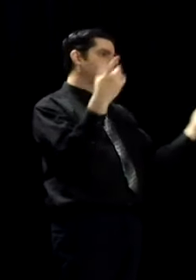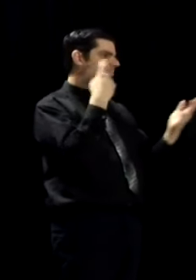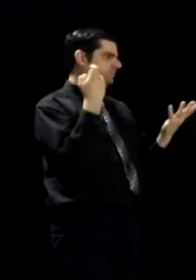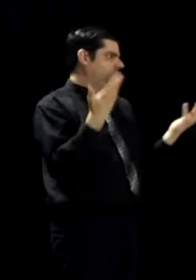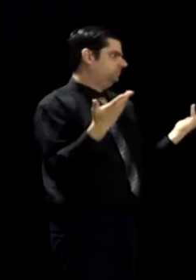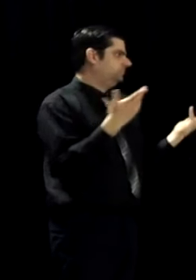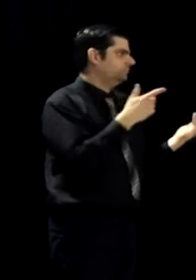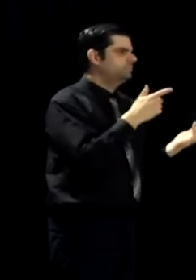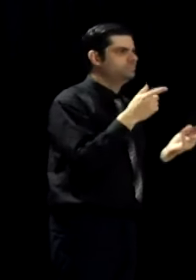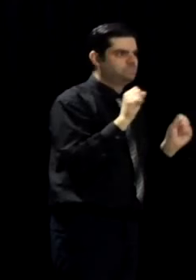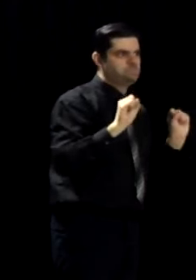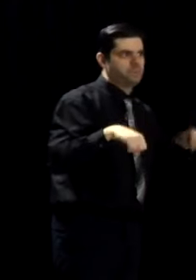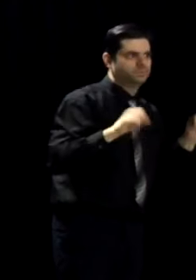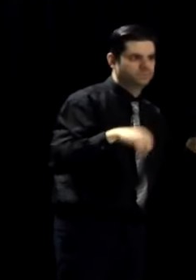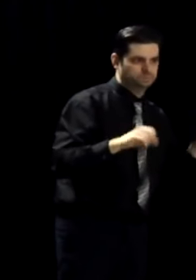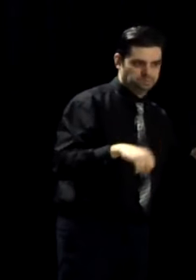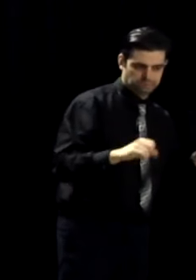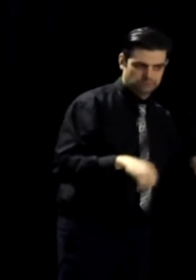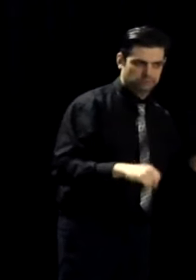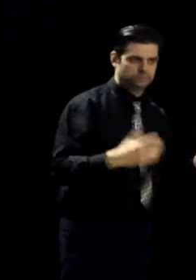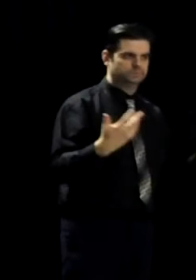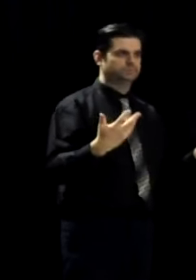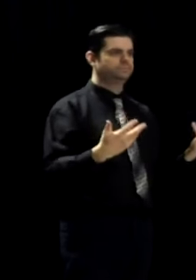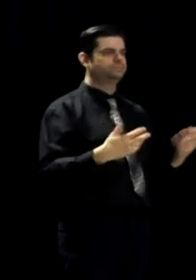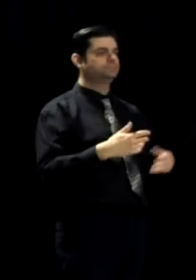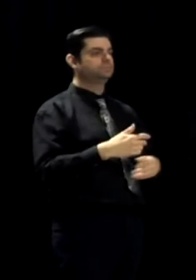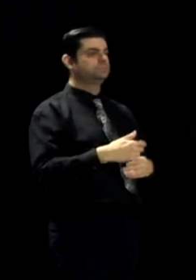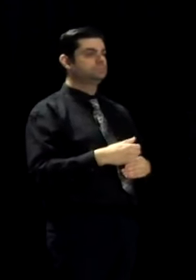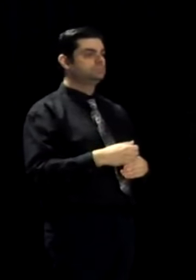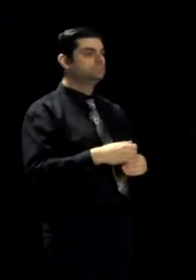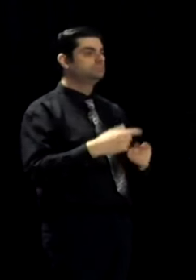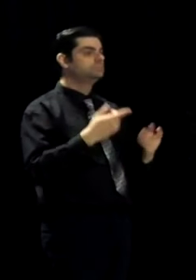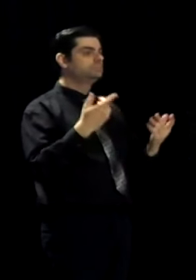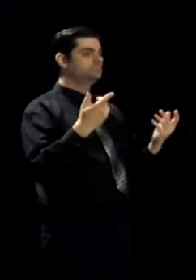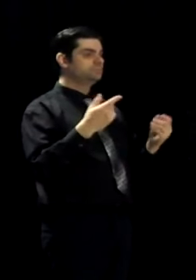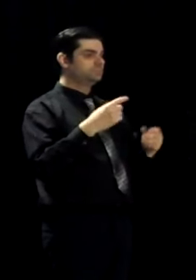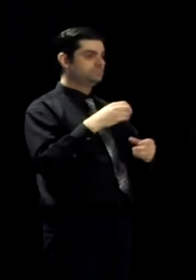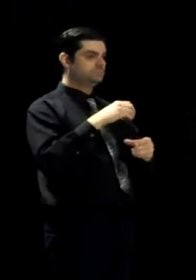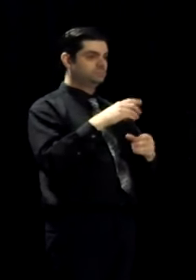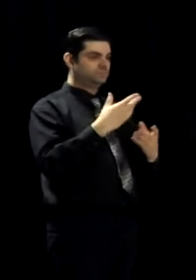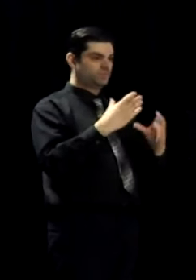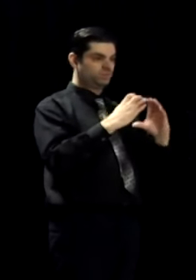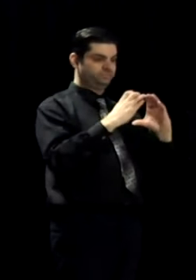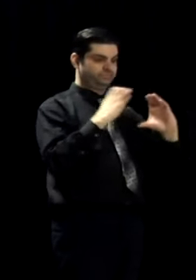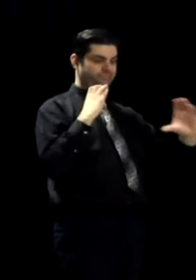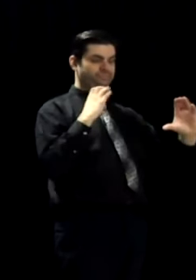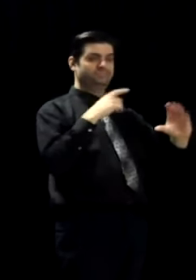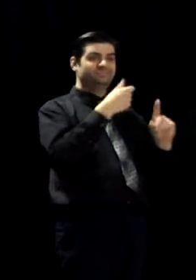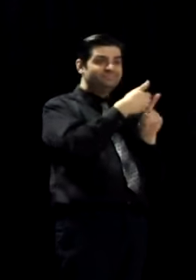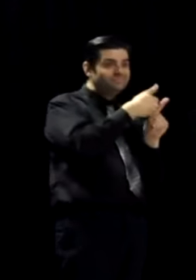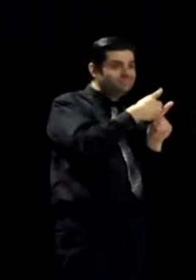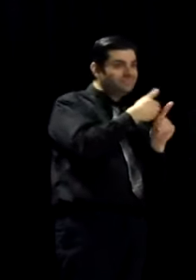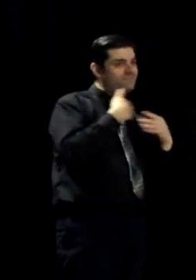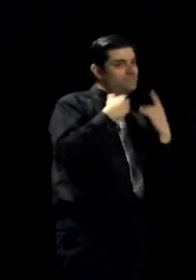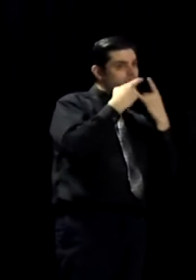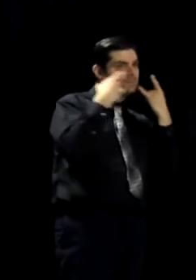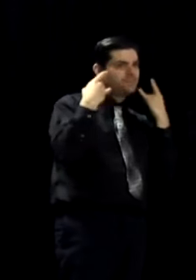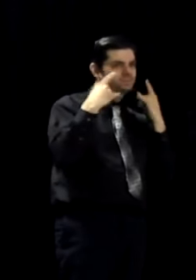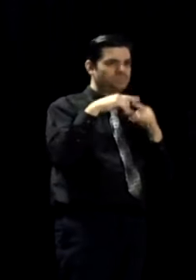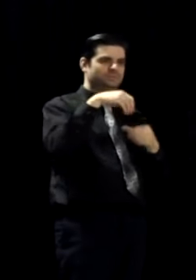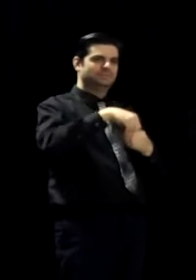resident. They were wearing a mask. They're on a bus, kind of confined. So good idea to self-quarantine if you're one of these